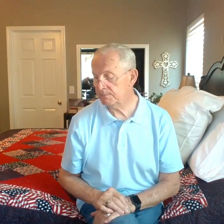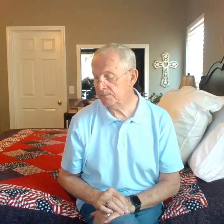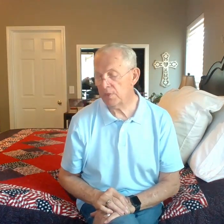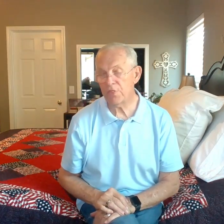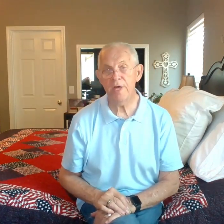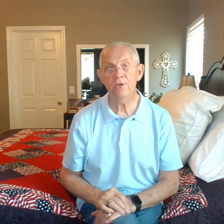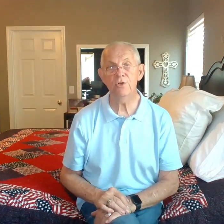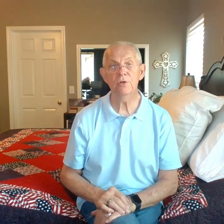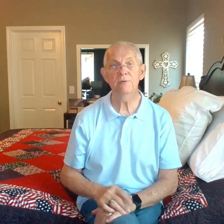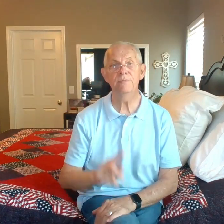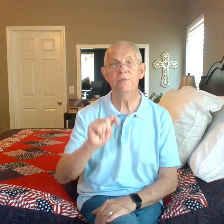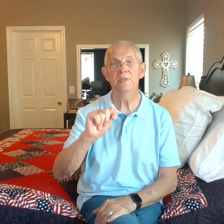Thunder